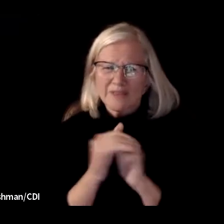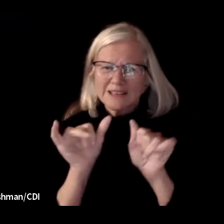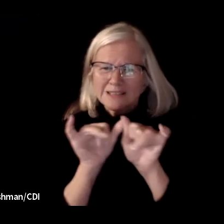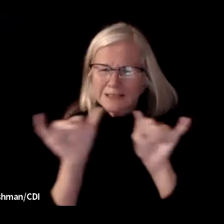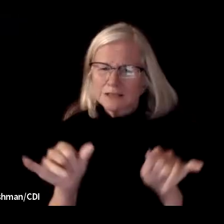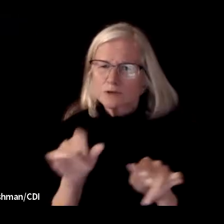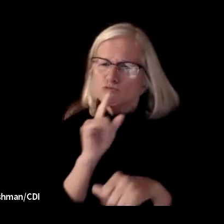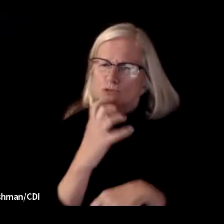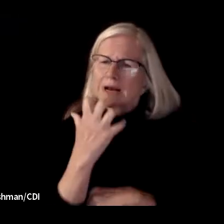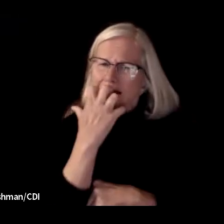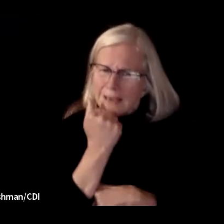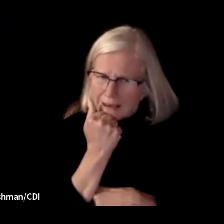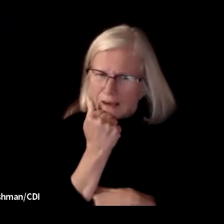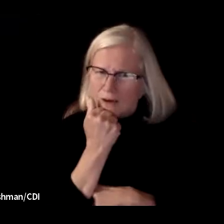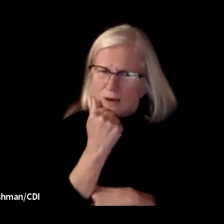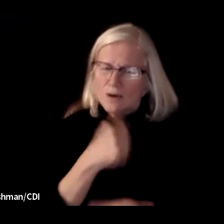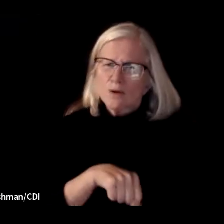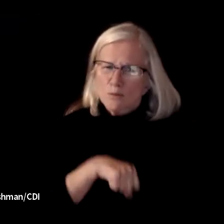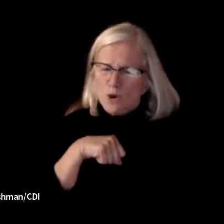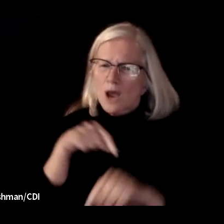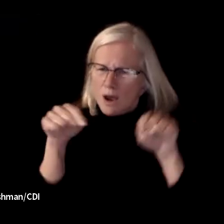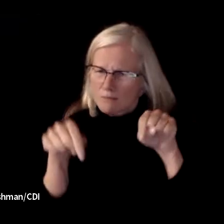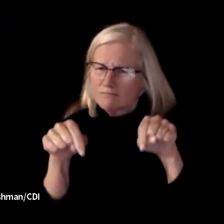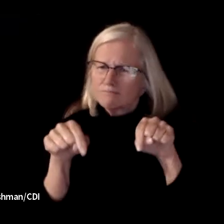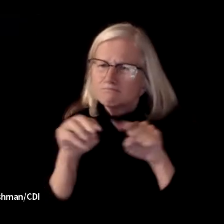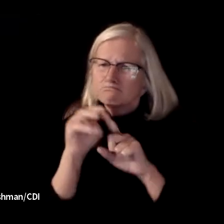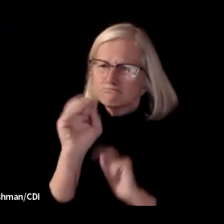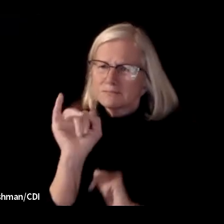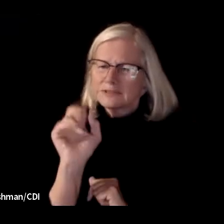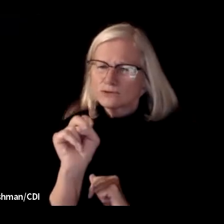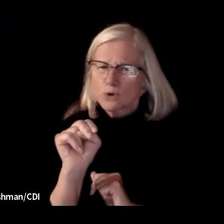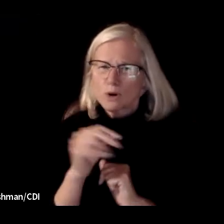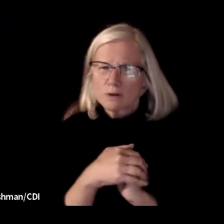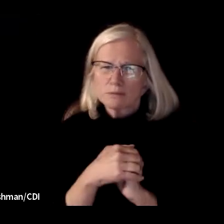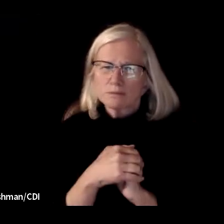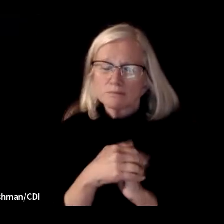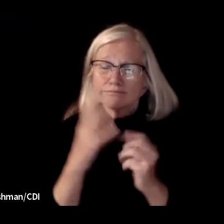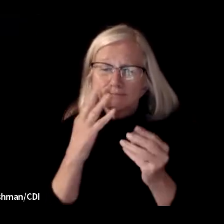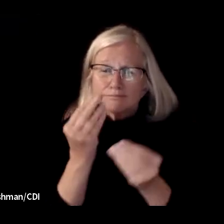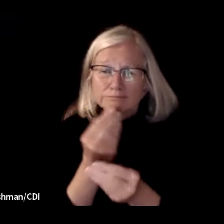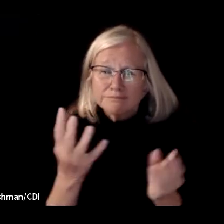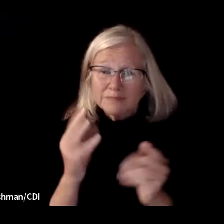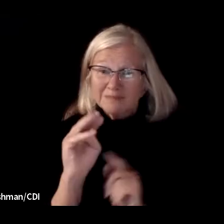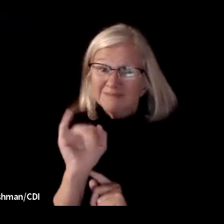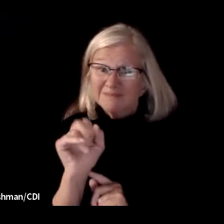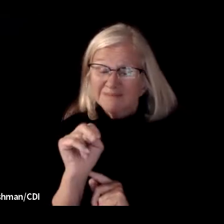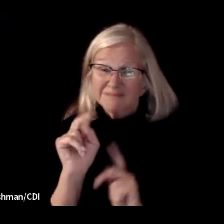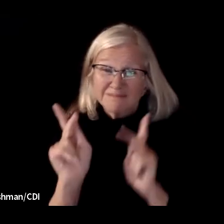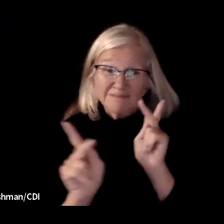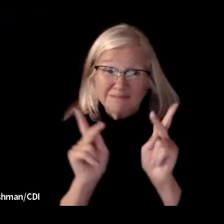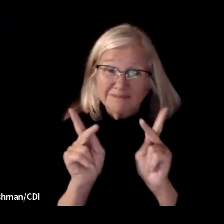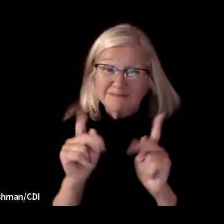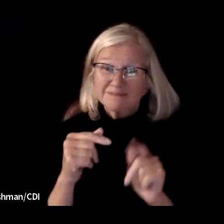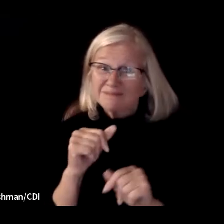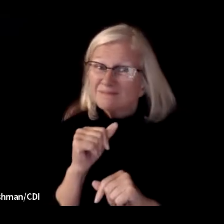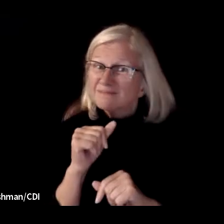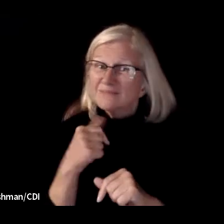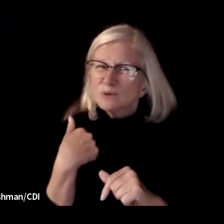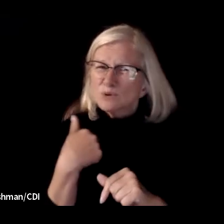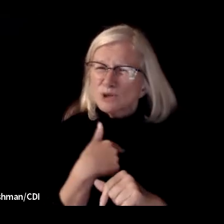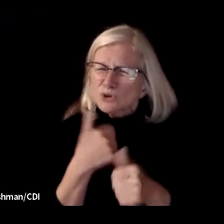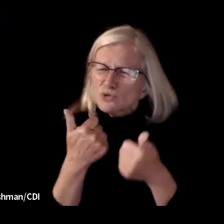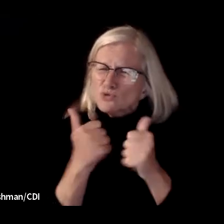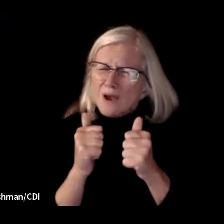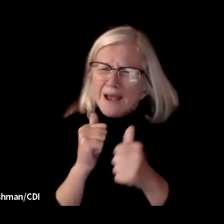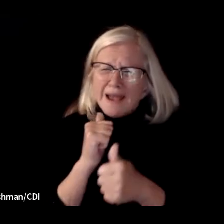proud. I also want Minnesotans to know that we're pulling every single lever we can to preserve an